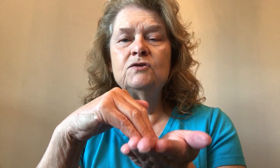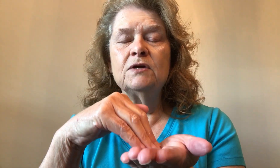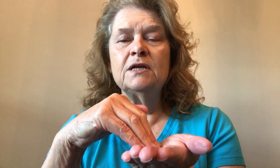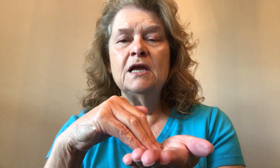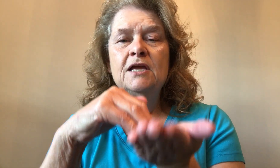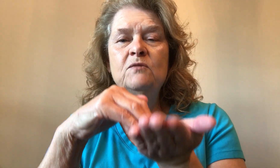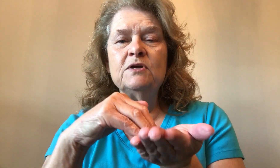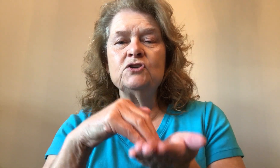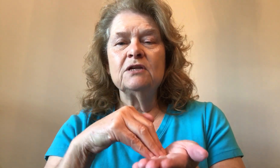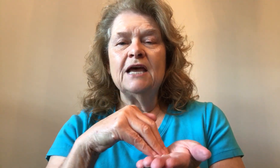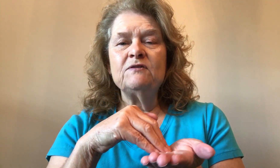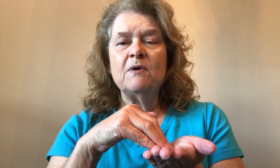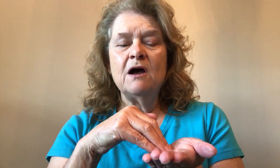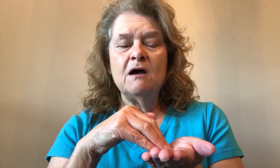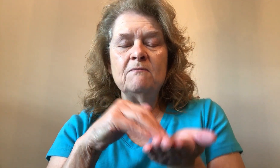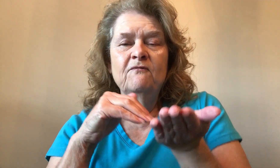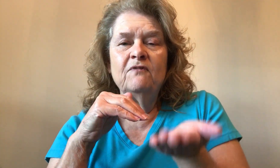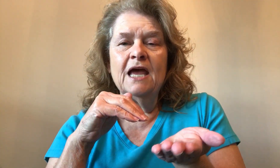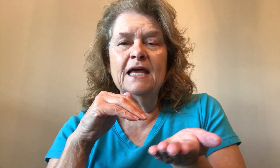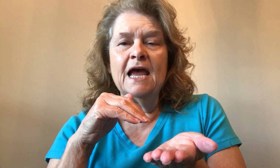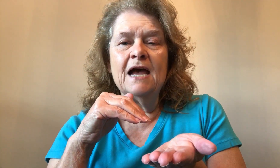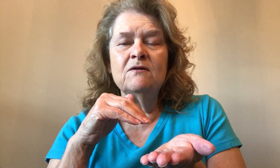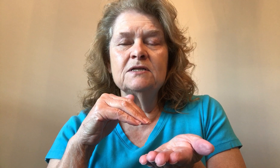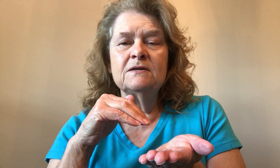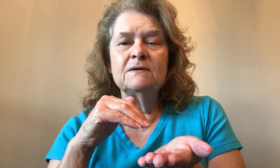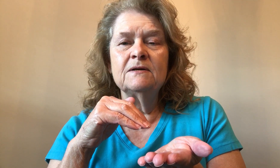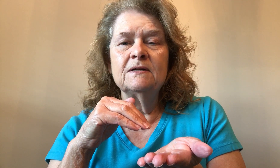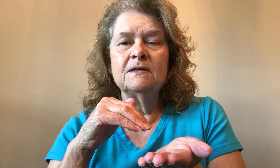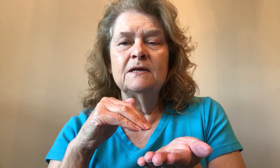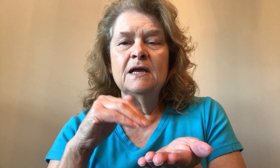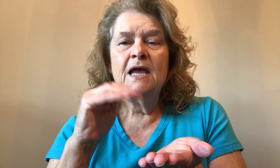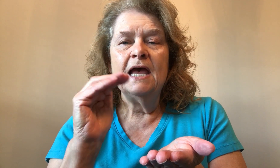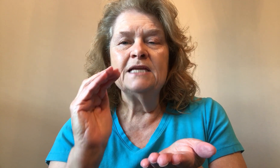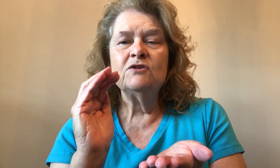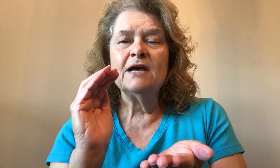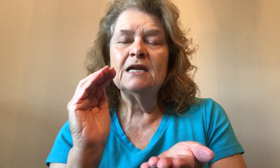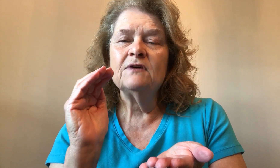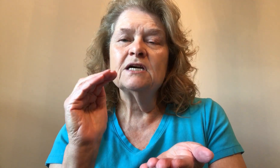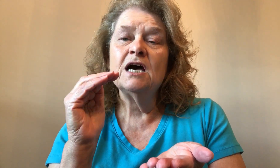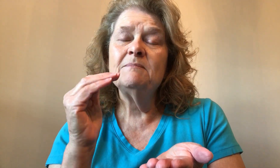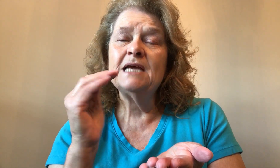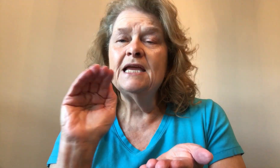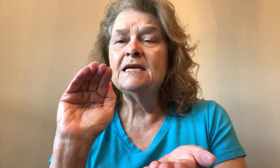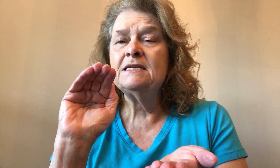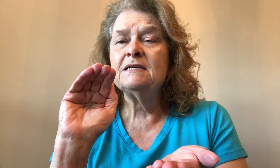100. You put your left palm flat out and do kind of a cupped hand,